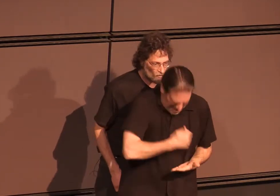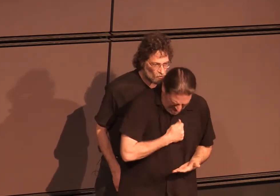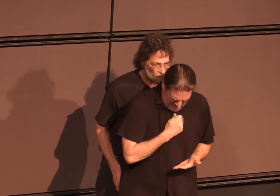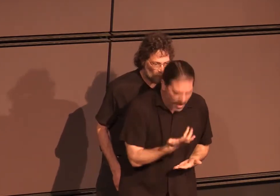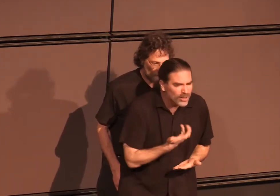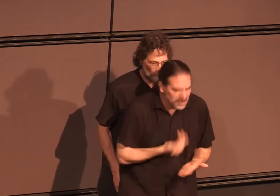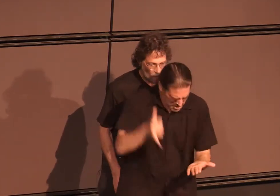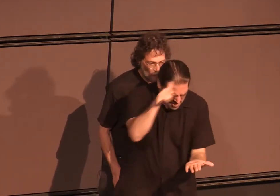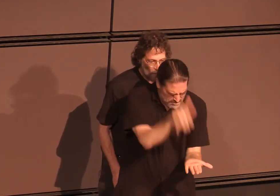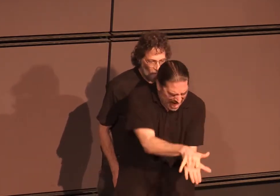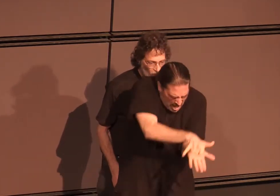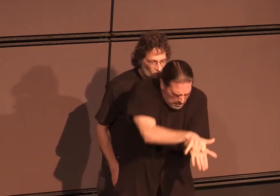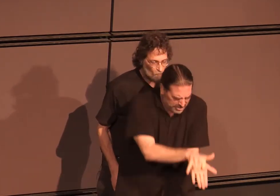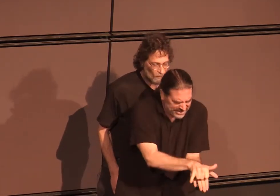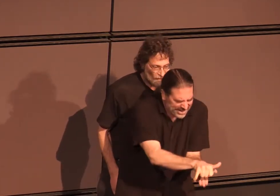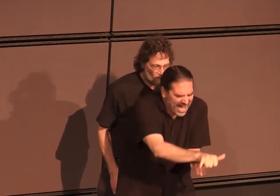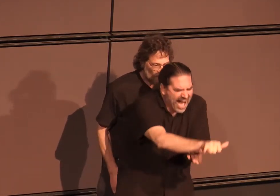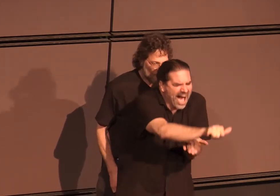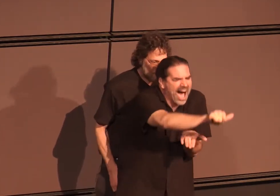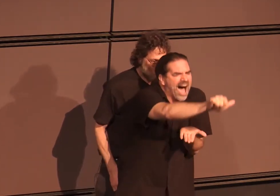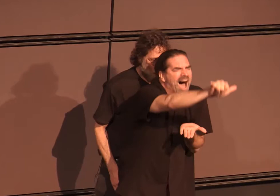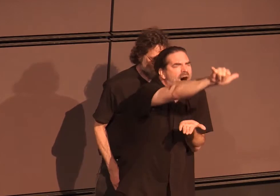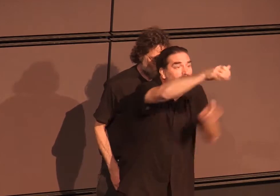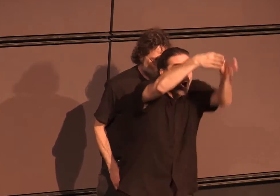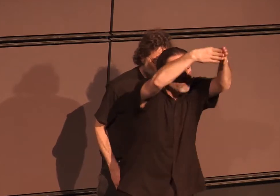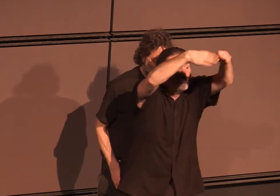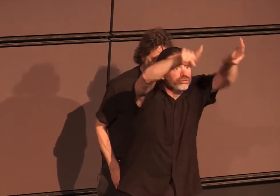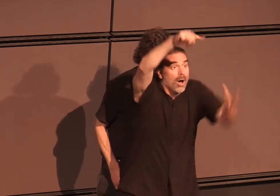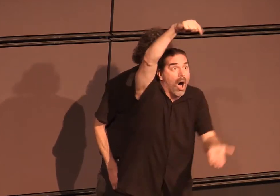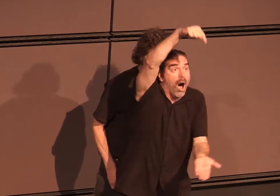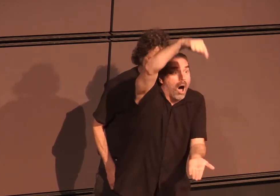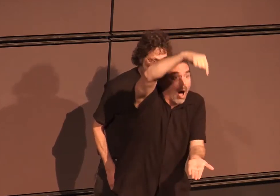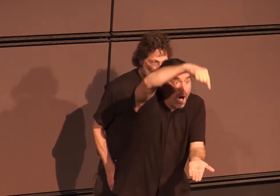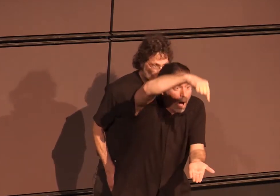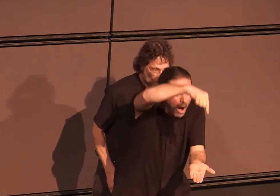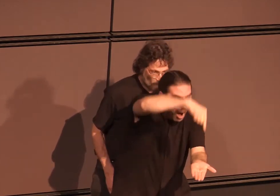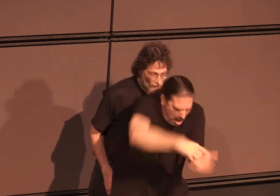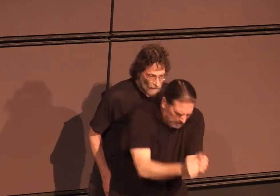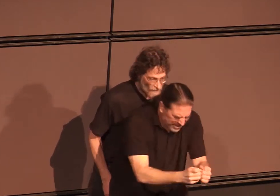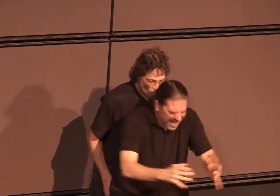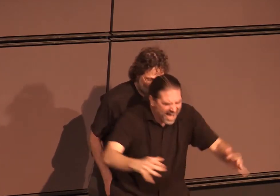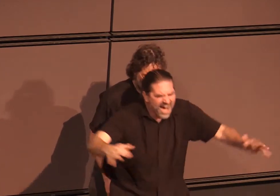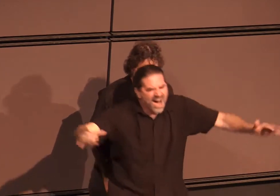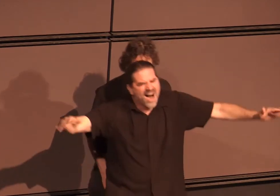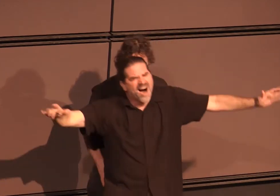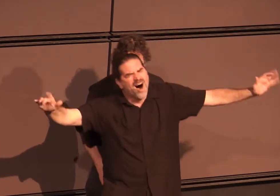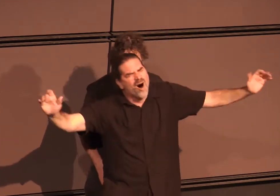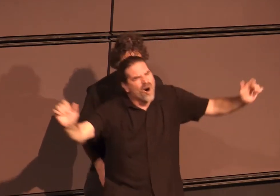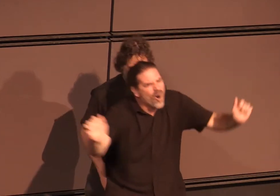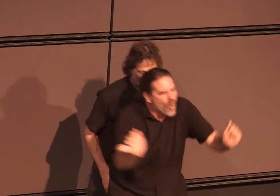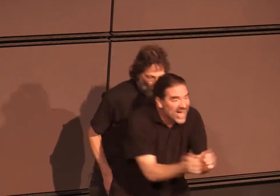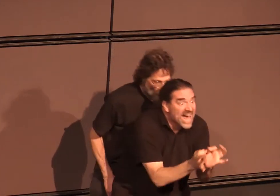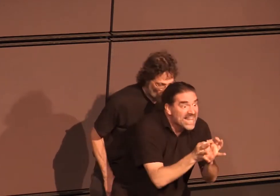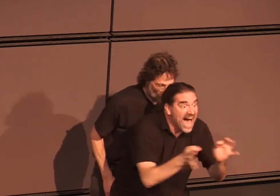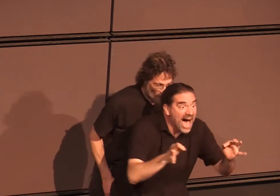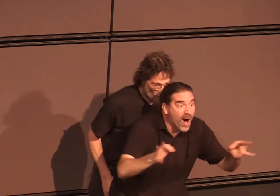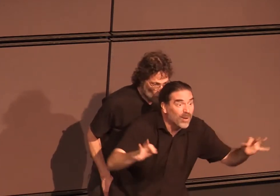Poetry. It's the plane taking off, the Bombay doors opening, the explosion of